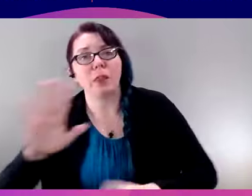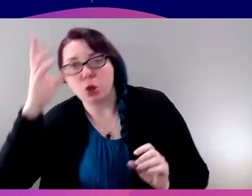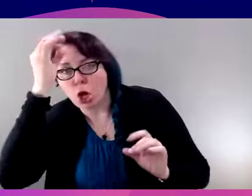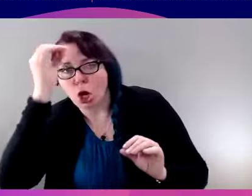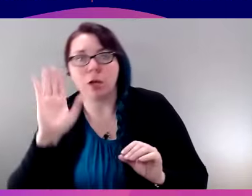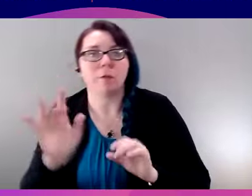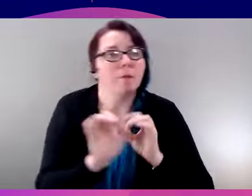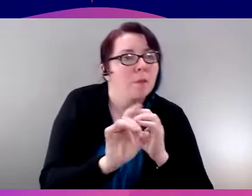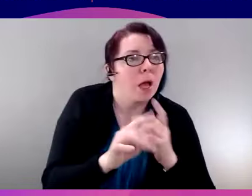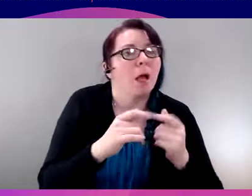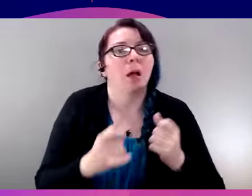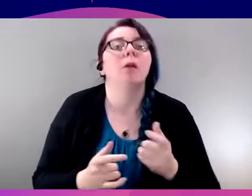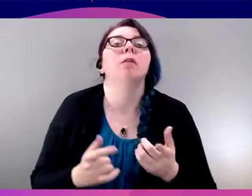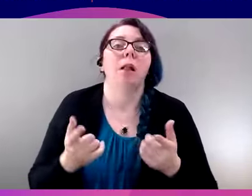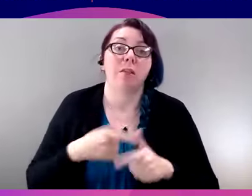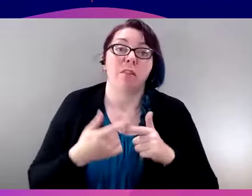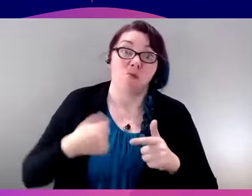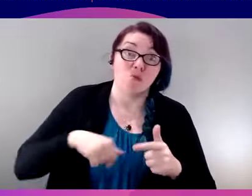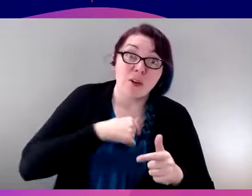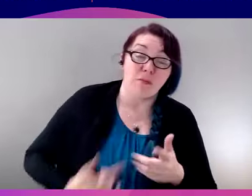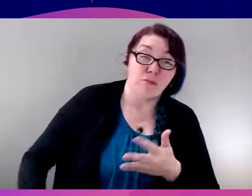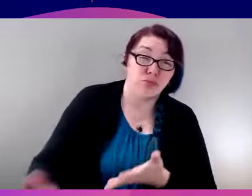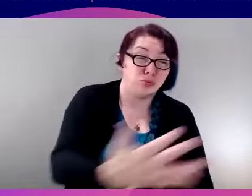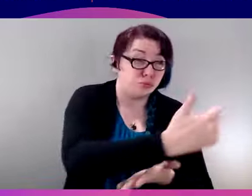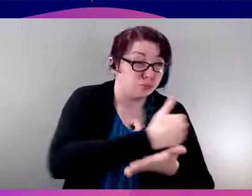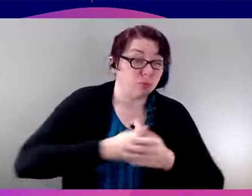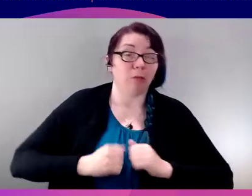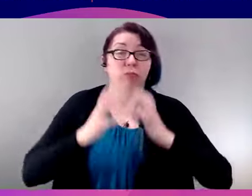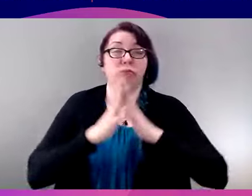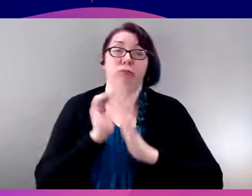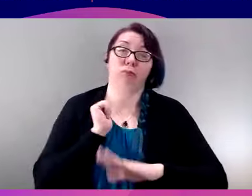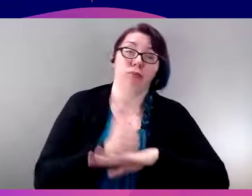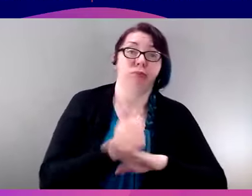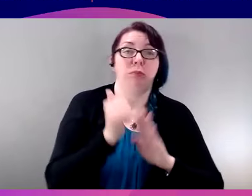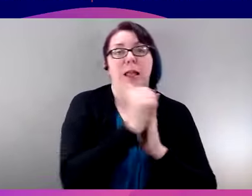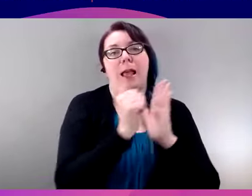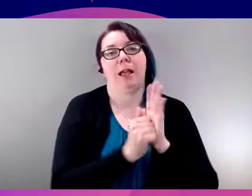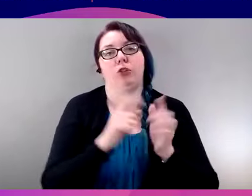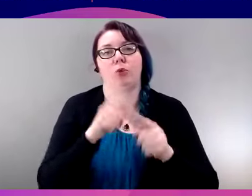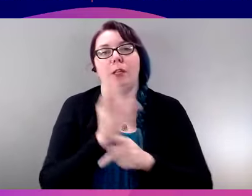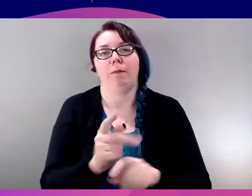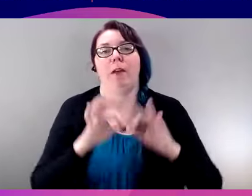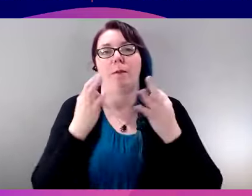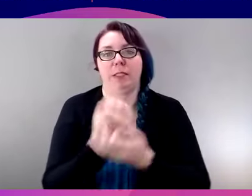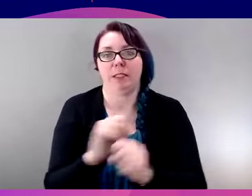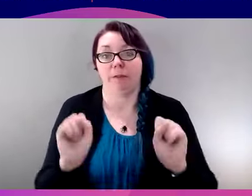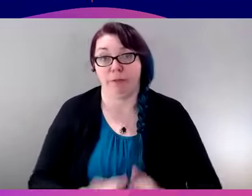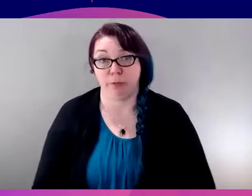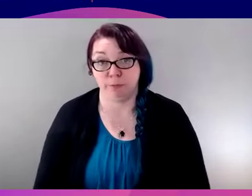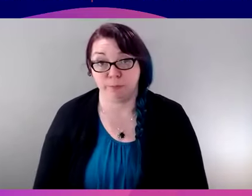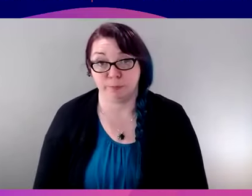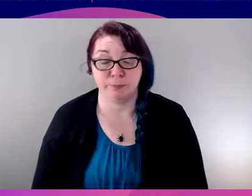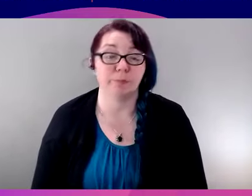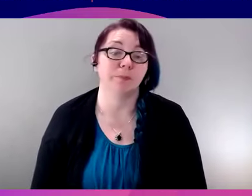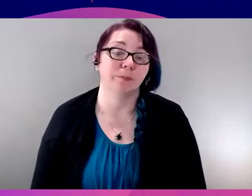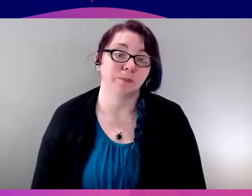build the Act to Keep Families Safe model. Our collaboration with partners allowed us to integrate multiple perspectives and really